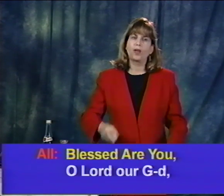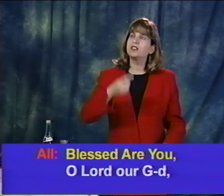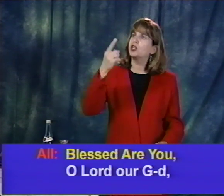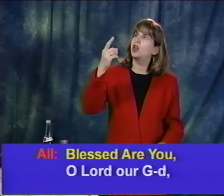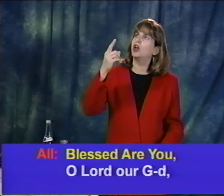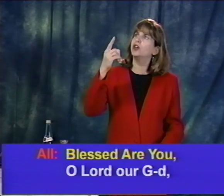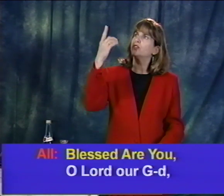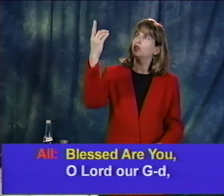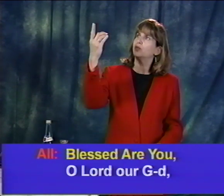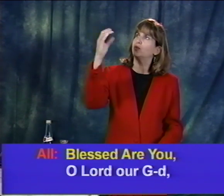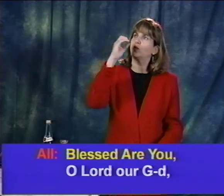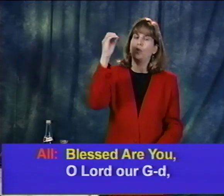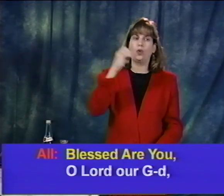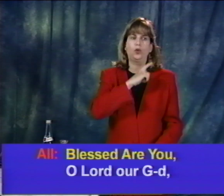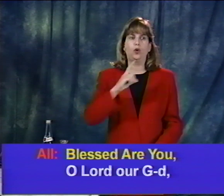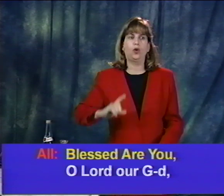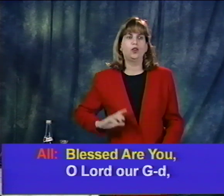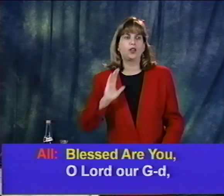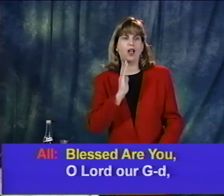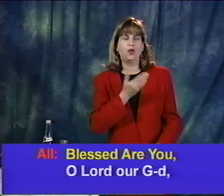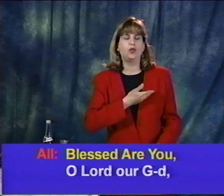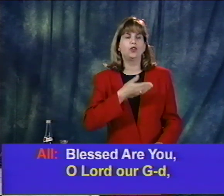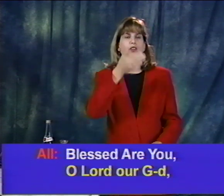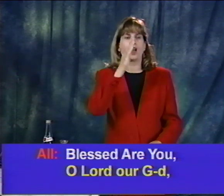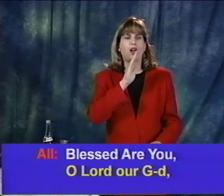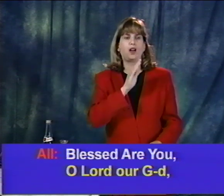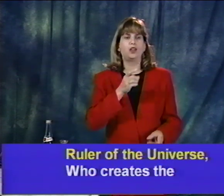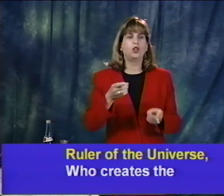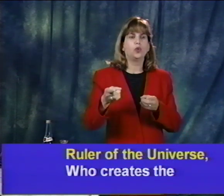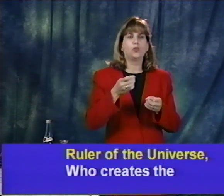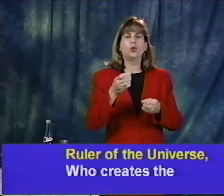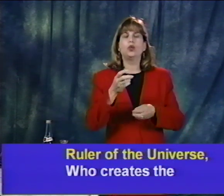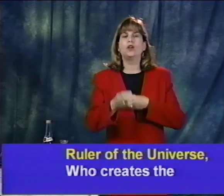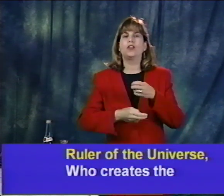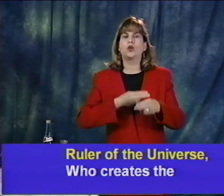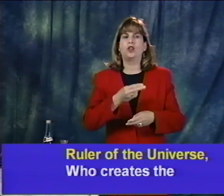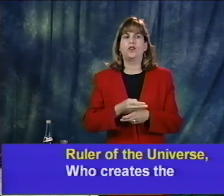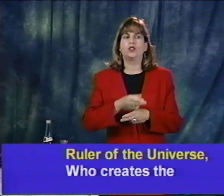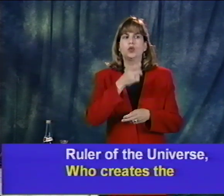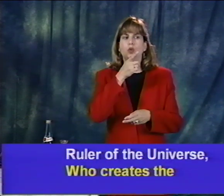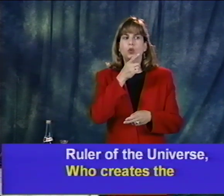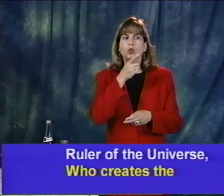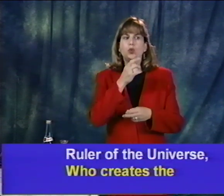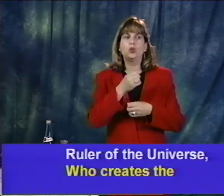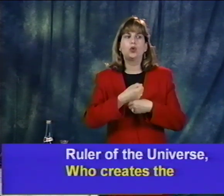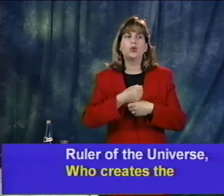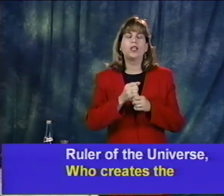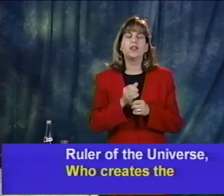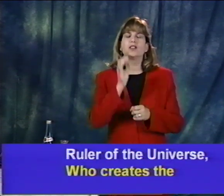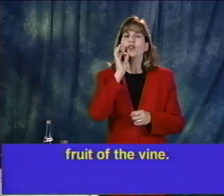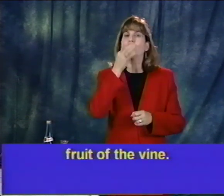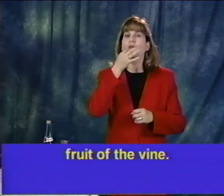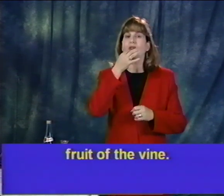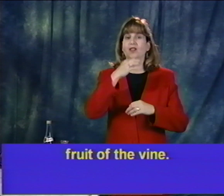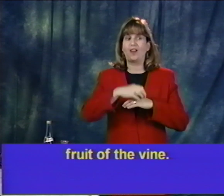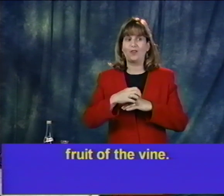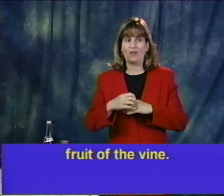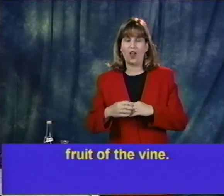Blessed are you, O Lord our God, ruler of the universe, who creates the fruit of the